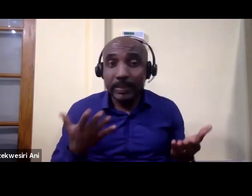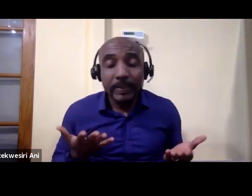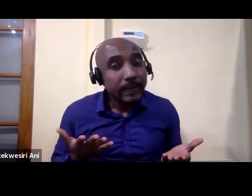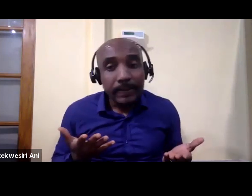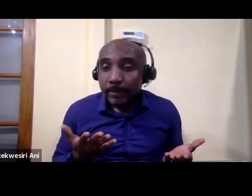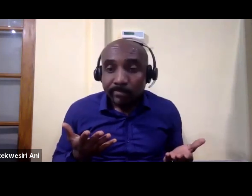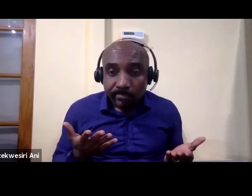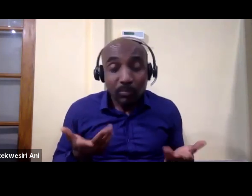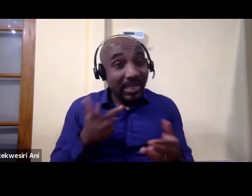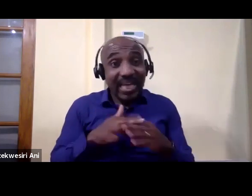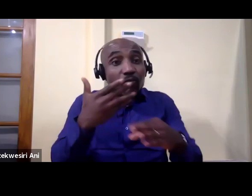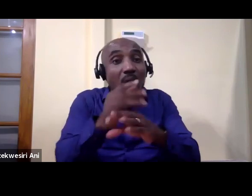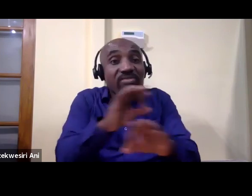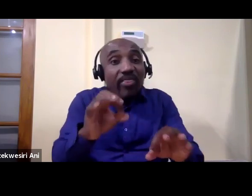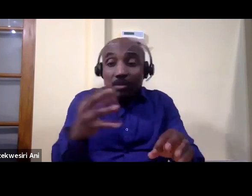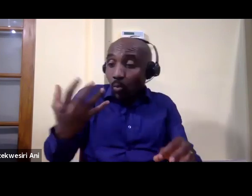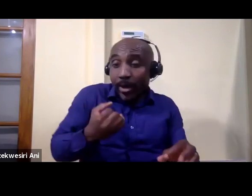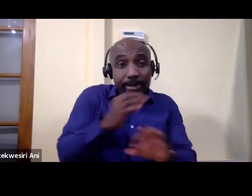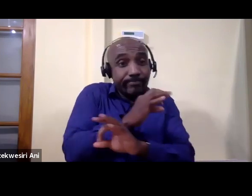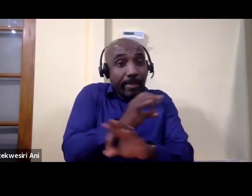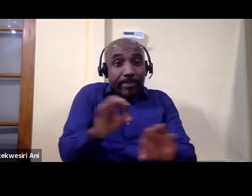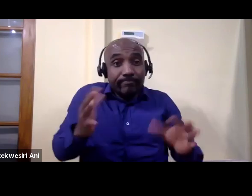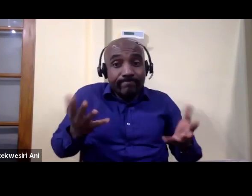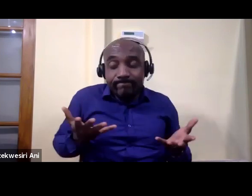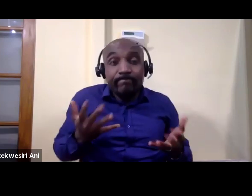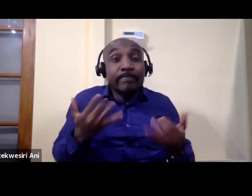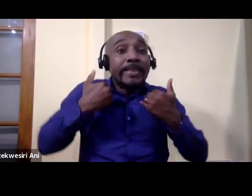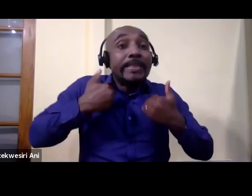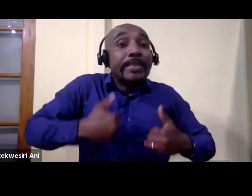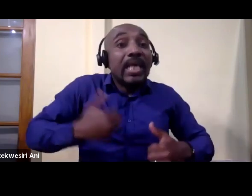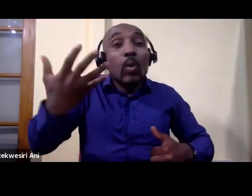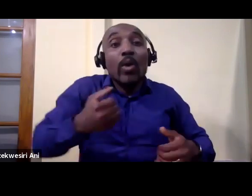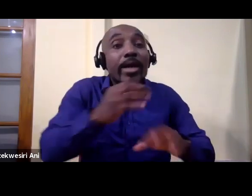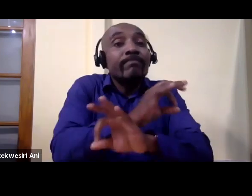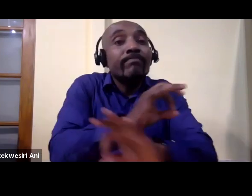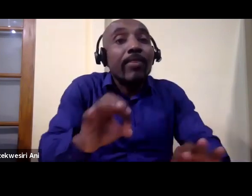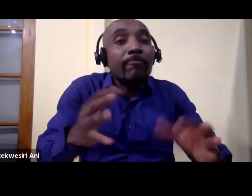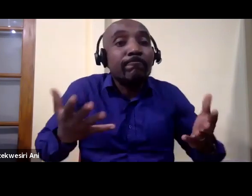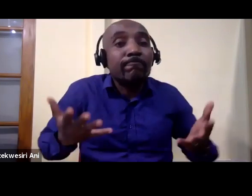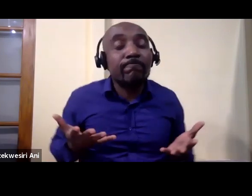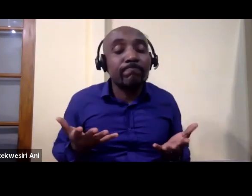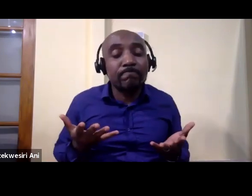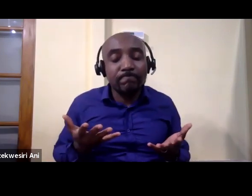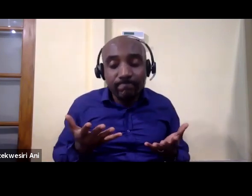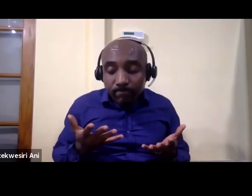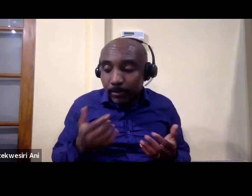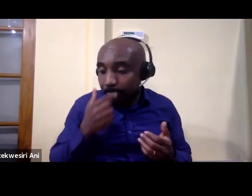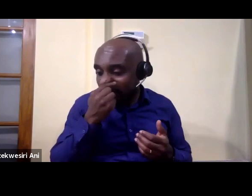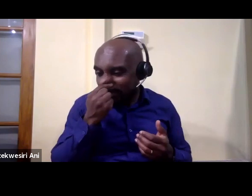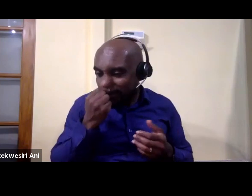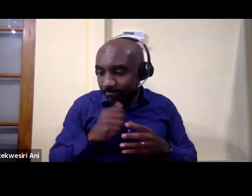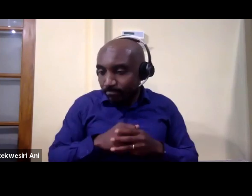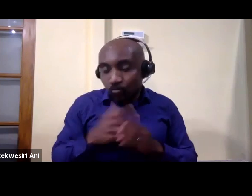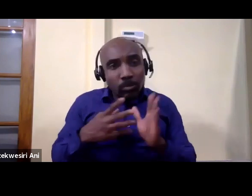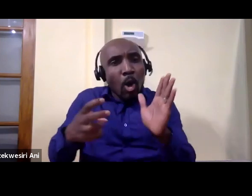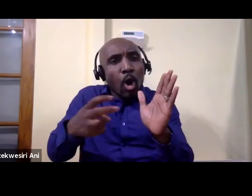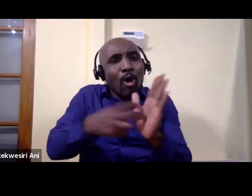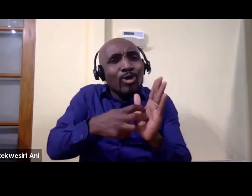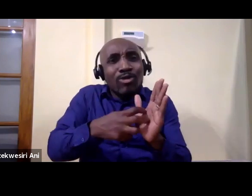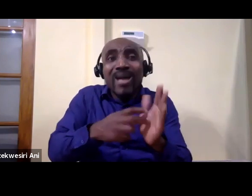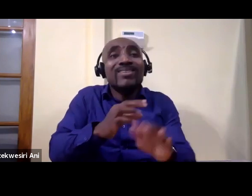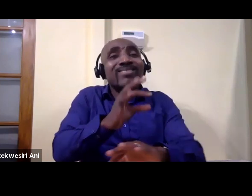if you don't work, you will not receive a pay. If you are sick, there is no pay for you. And the contract we have is a